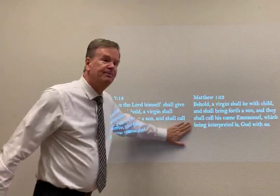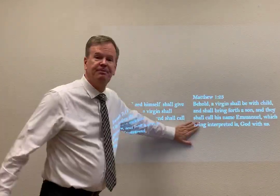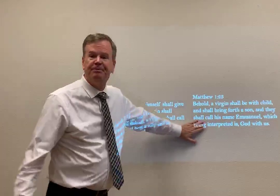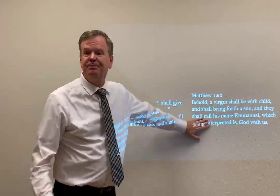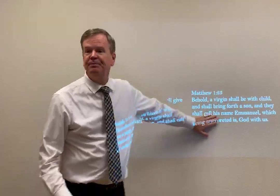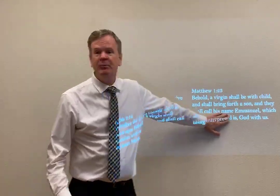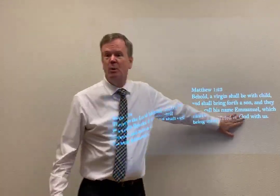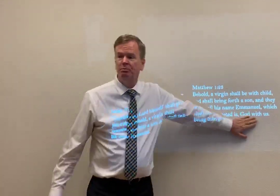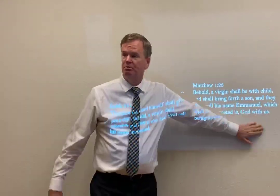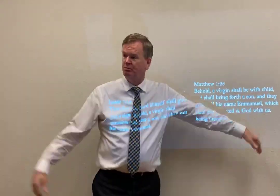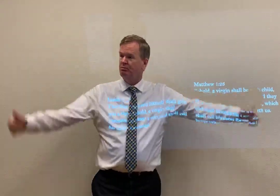Any questions you have so far?